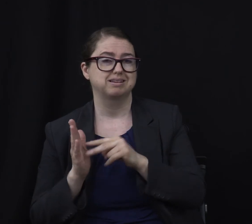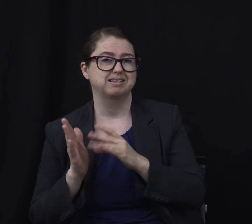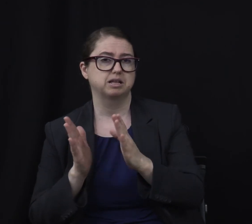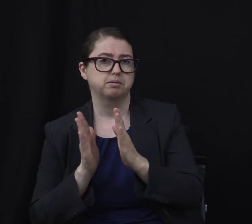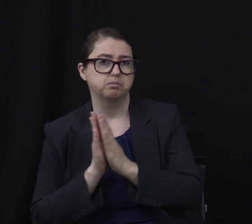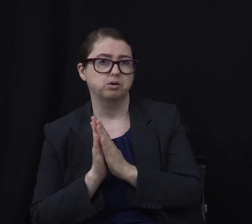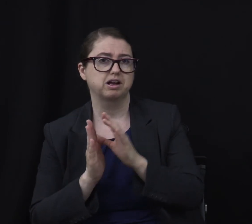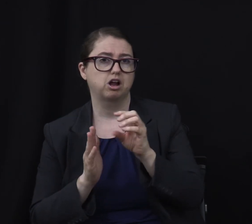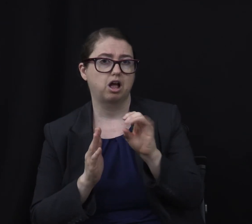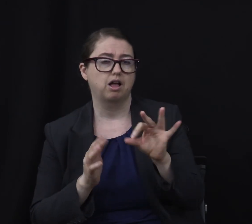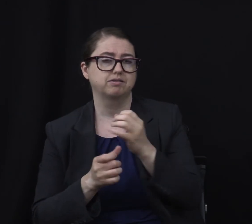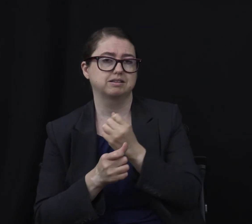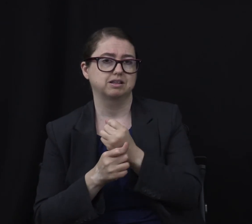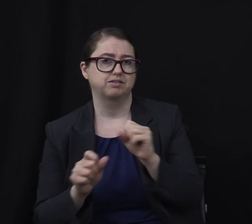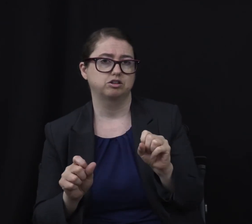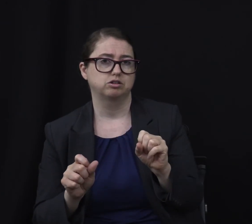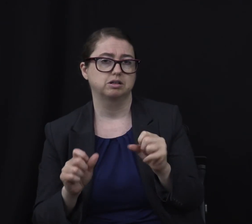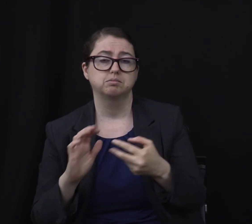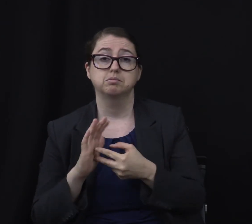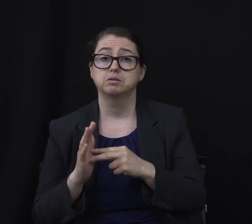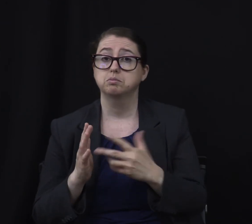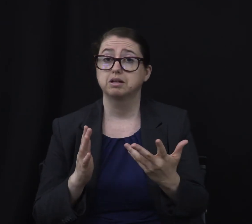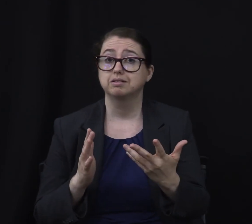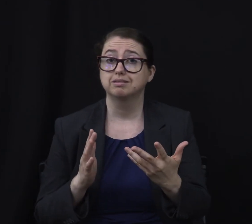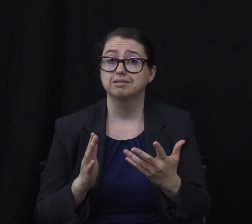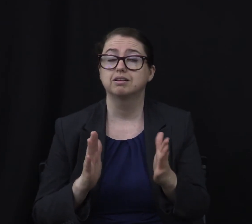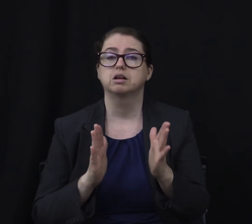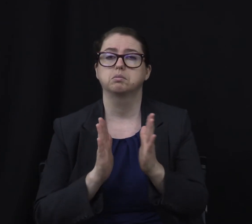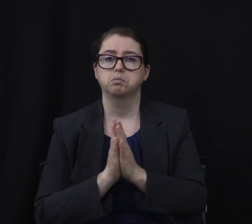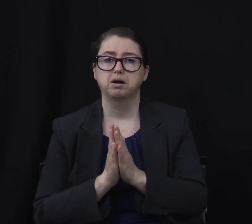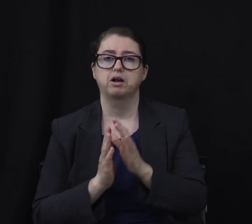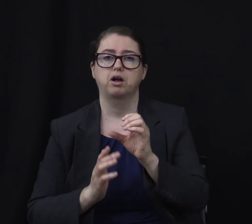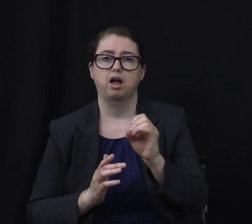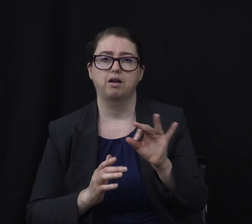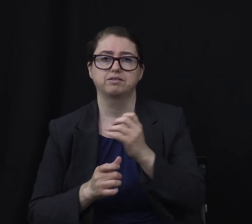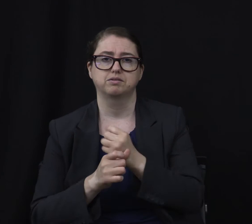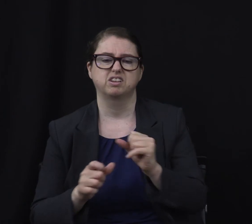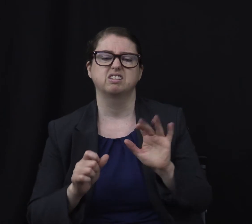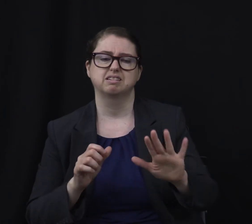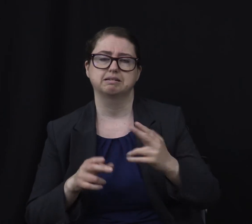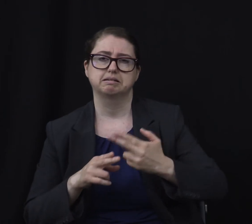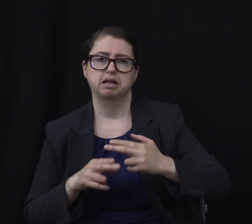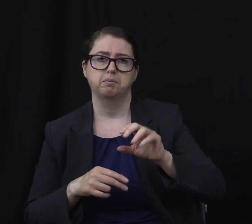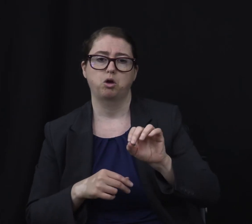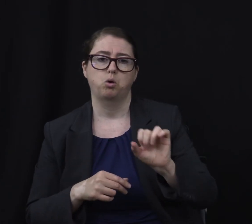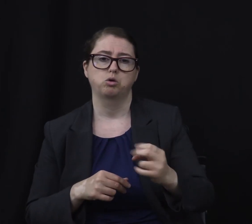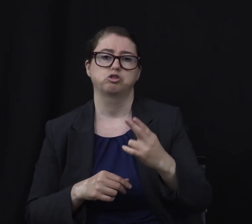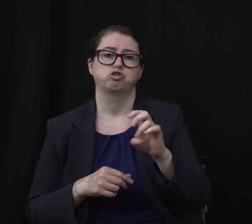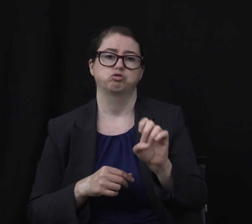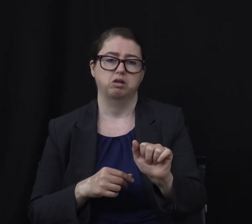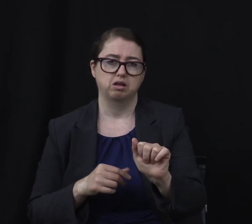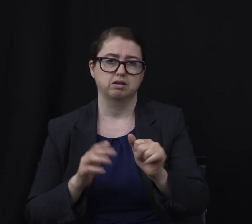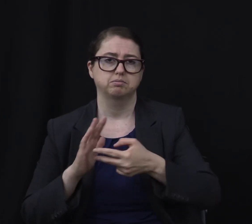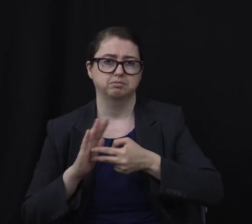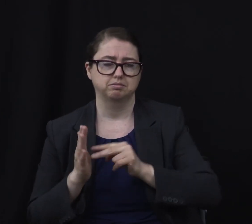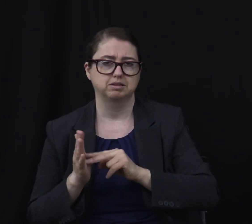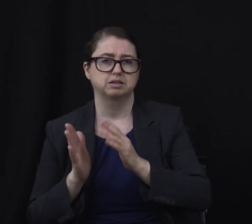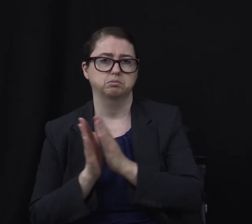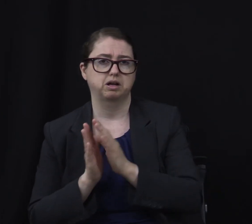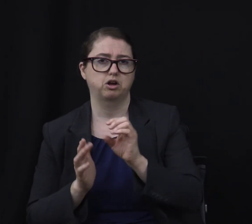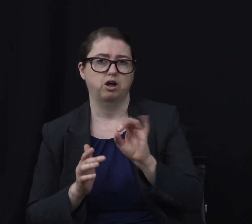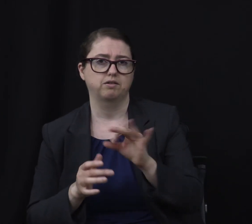salvation. The what? The prayer of salvation. When Moses changes his name from Hoshea to